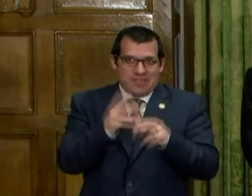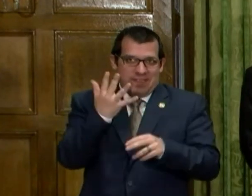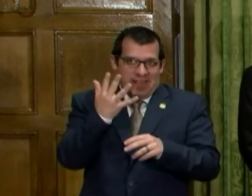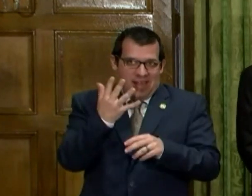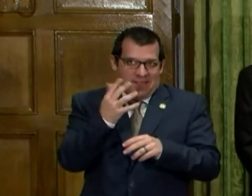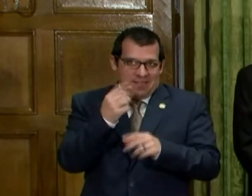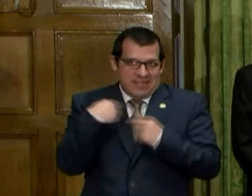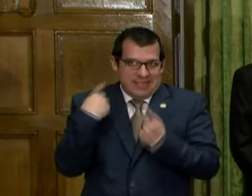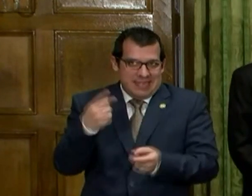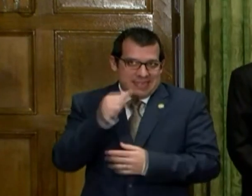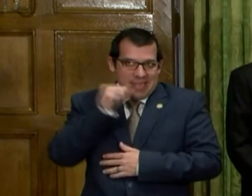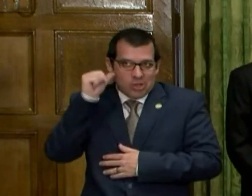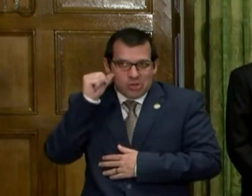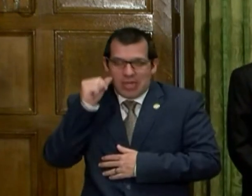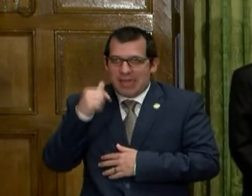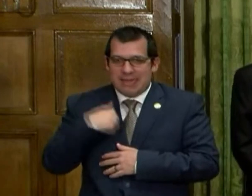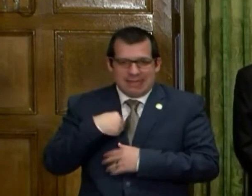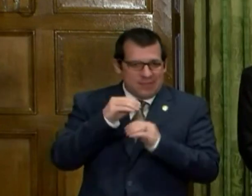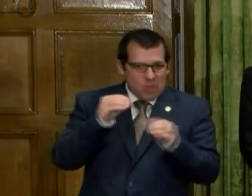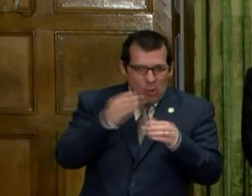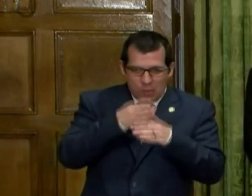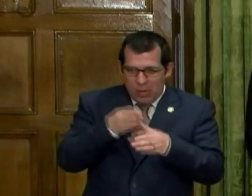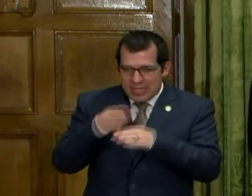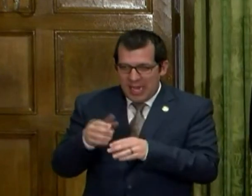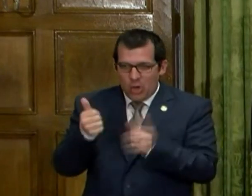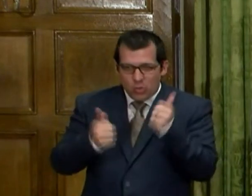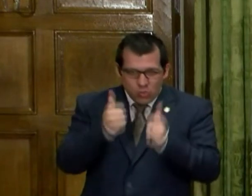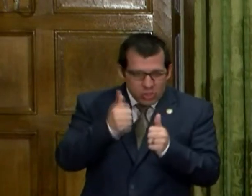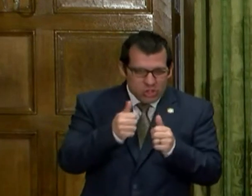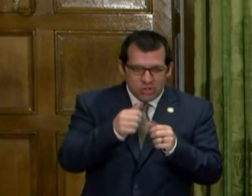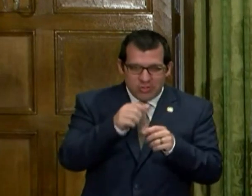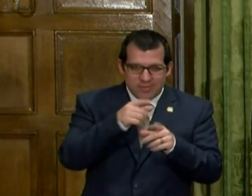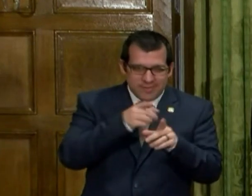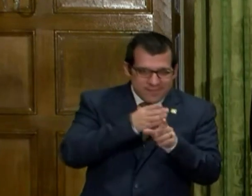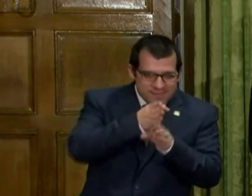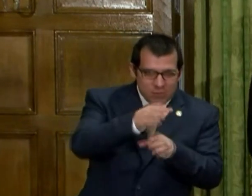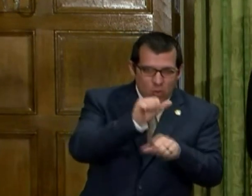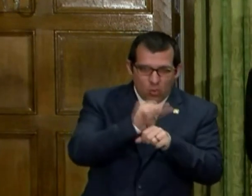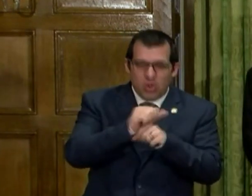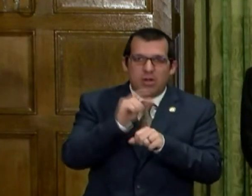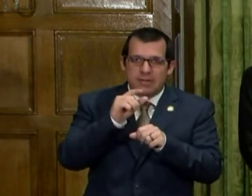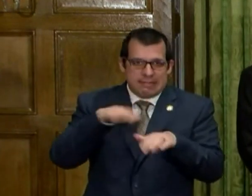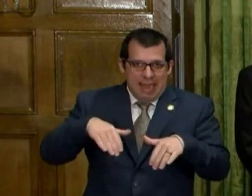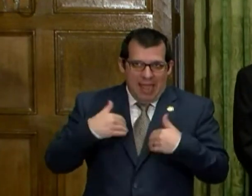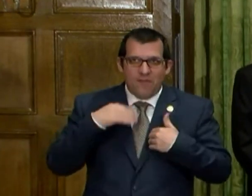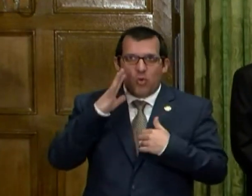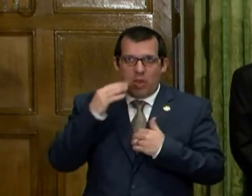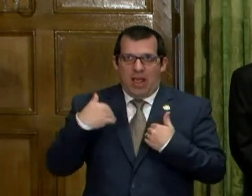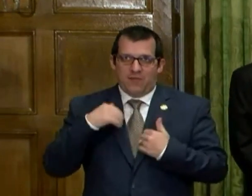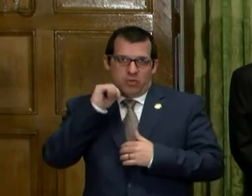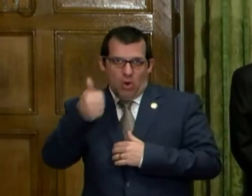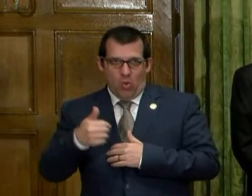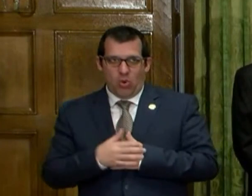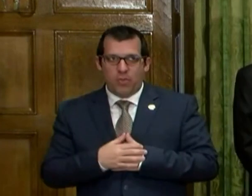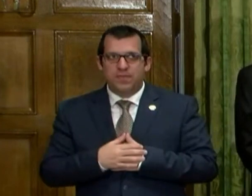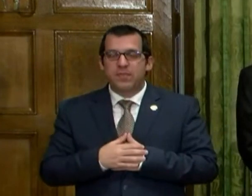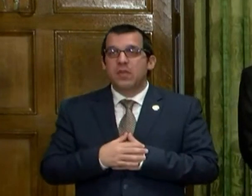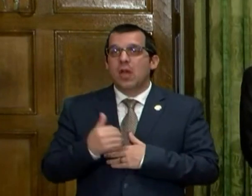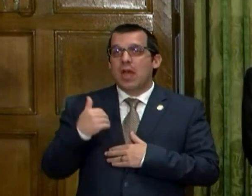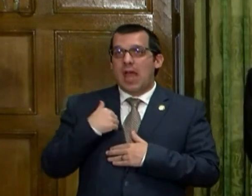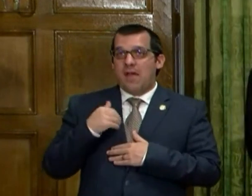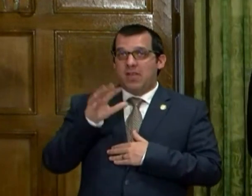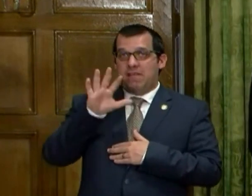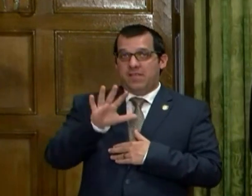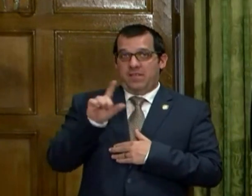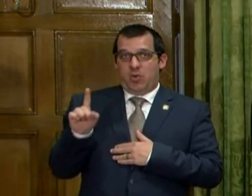yesterday. And I don't yet have the breakdown by profession, but we're working on that. We'll have that tomorrow. We have 51